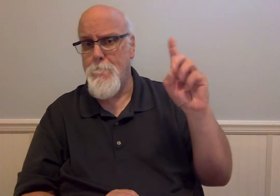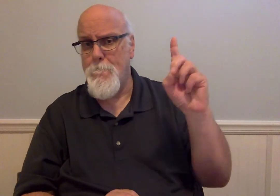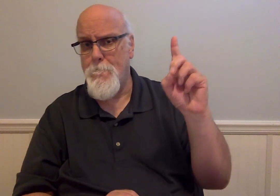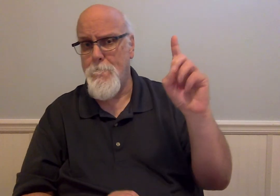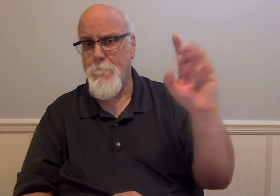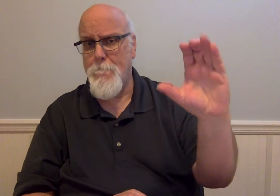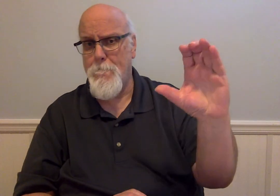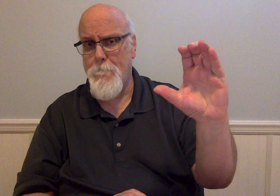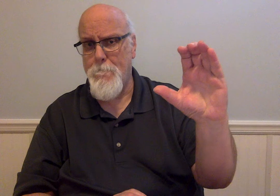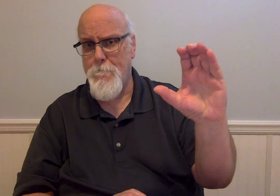Washington, D.C.